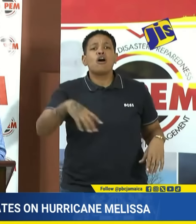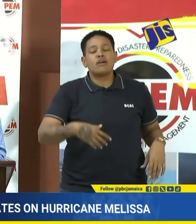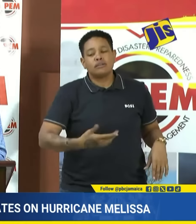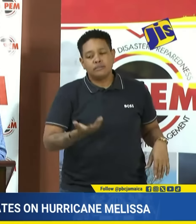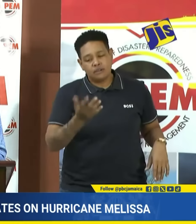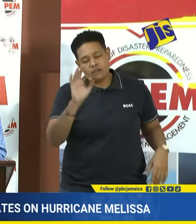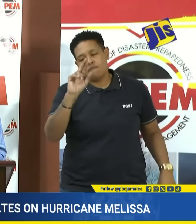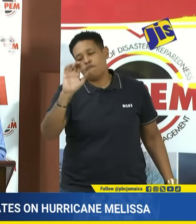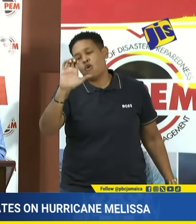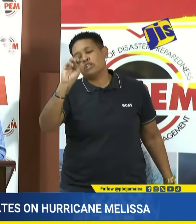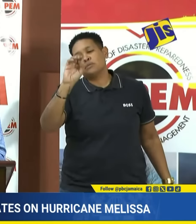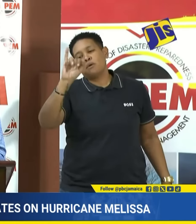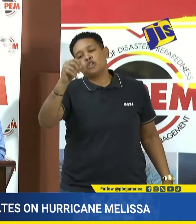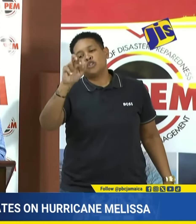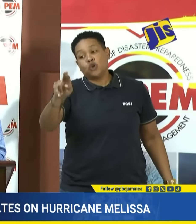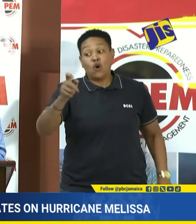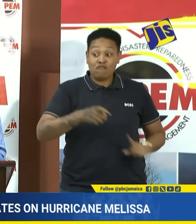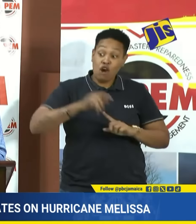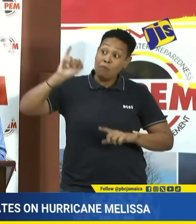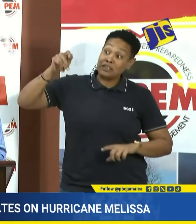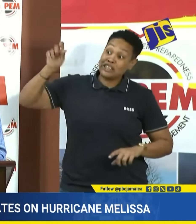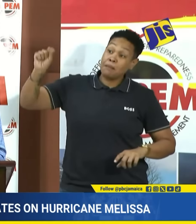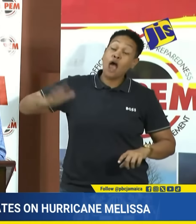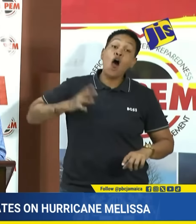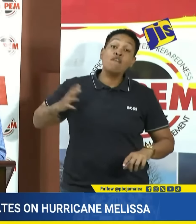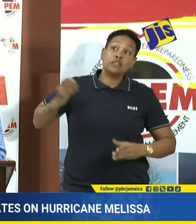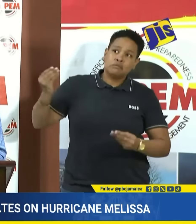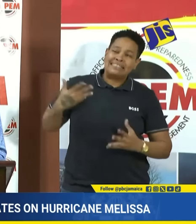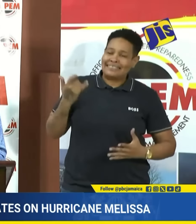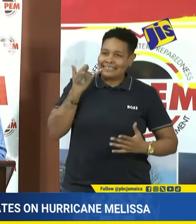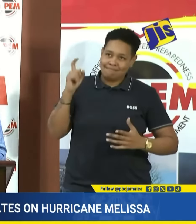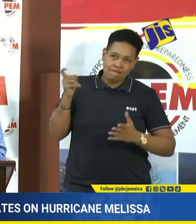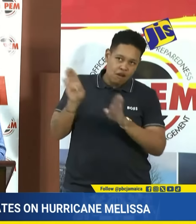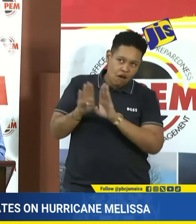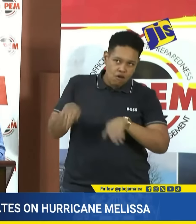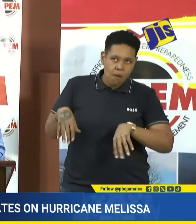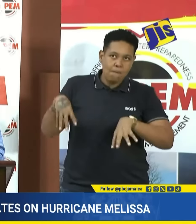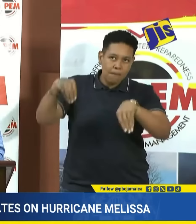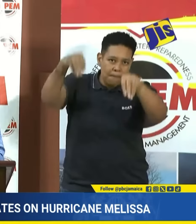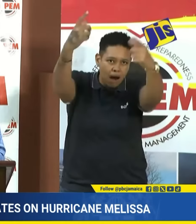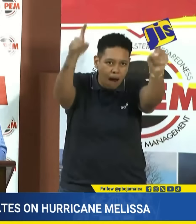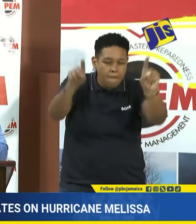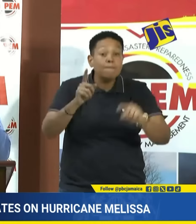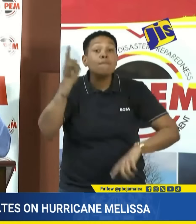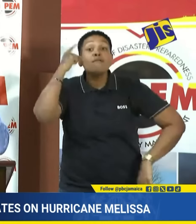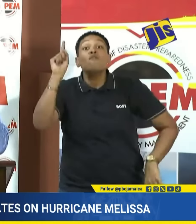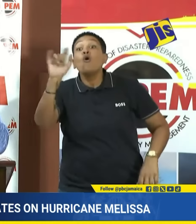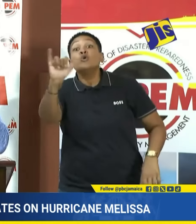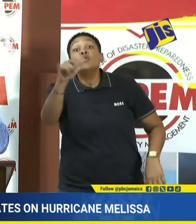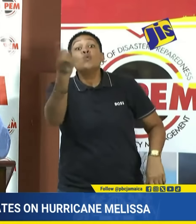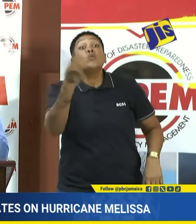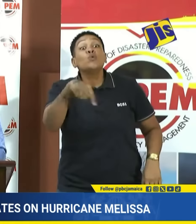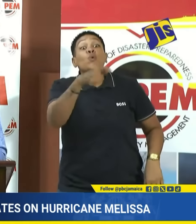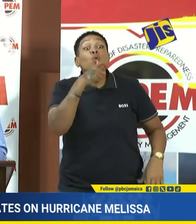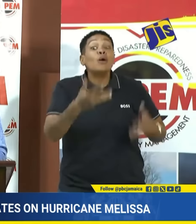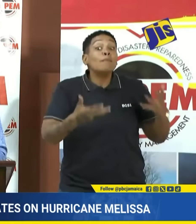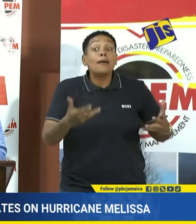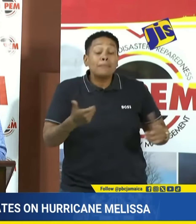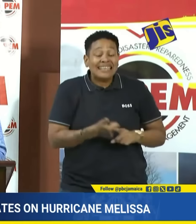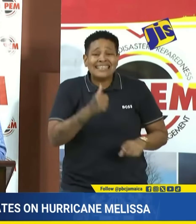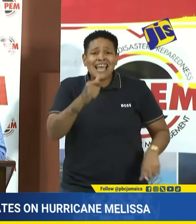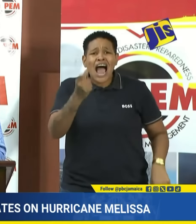majeure from JPS officially. And for those who may